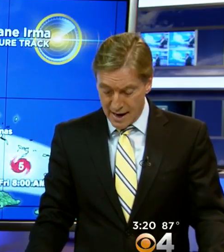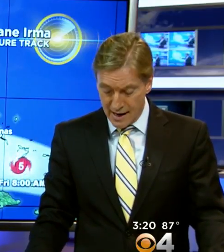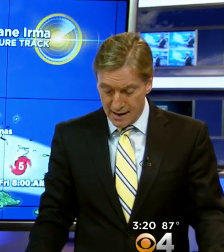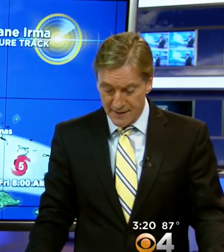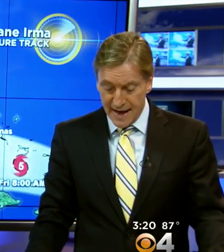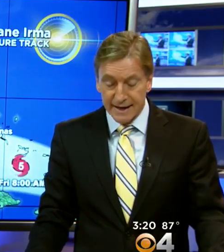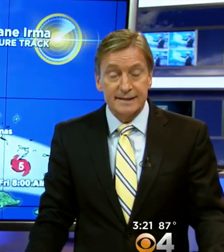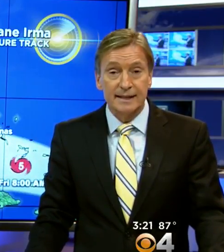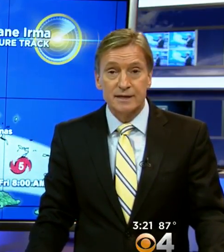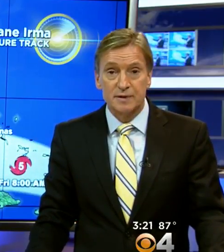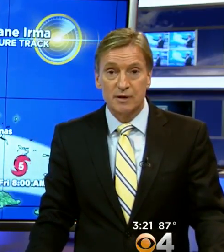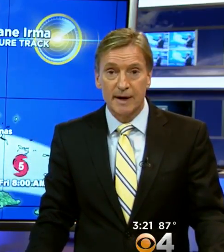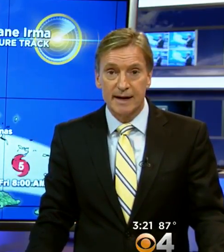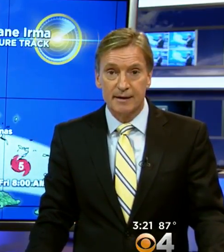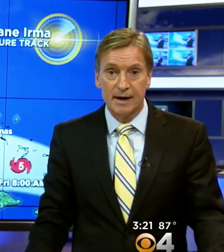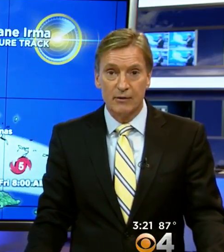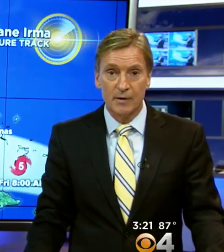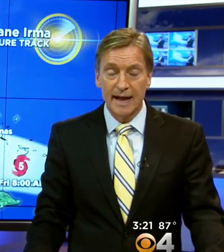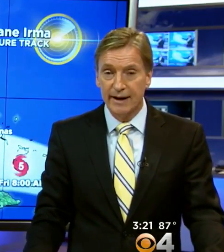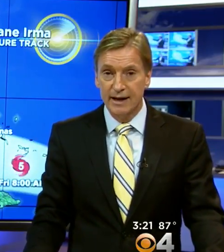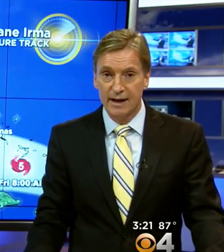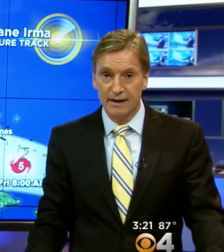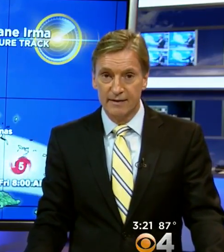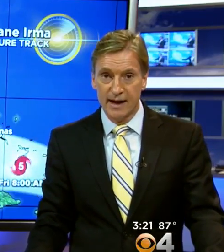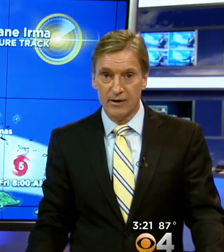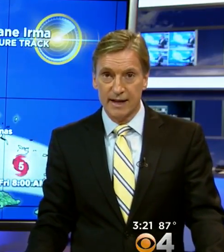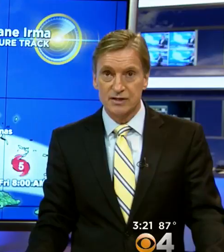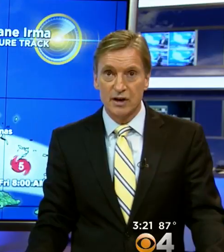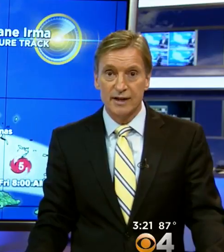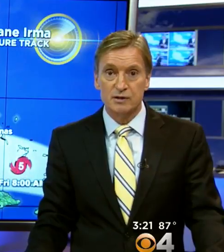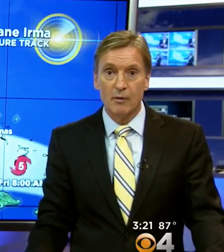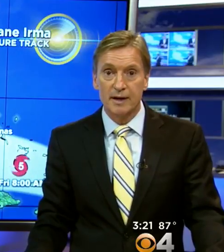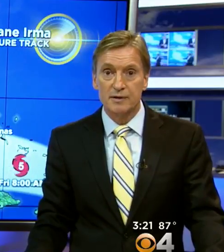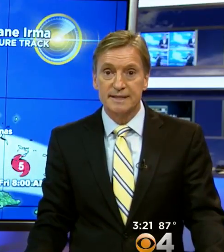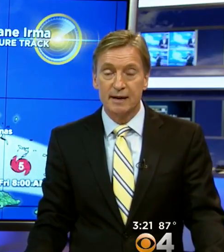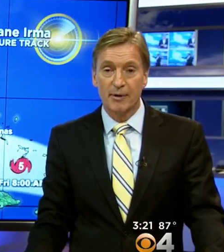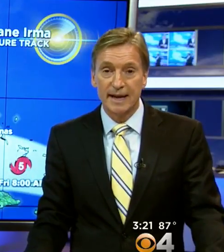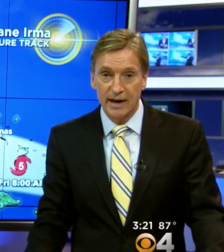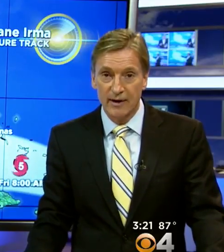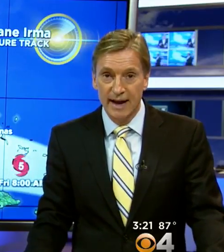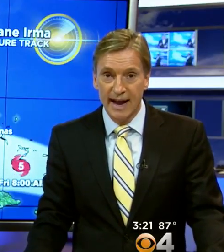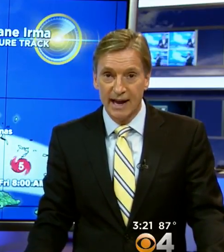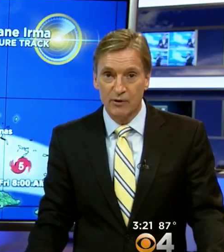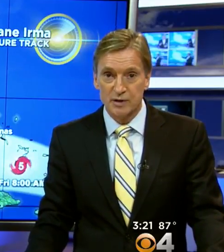So that is the latest. We're still waiting on Monroe County. They are not starting, so what we're going to do is